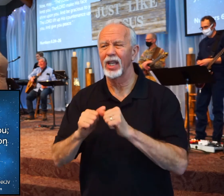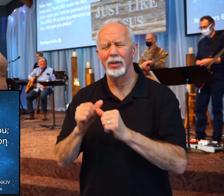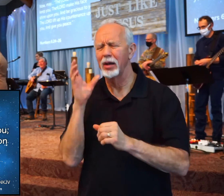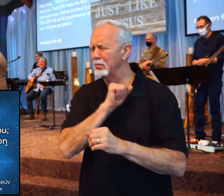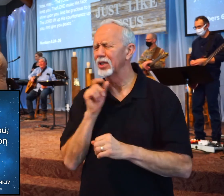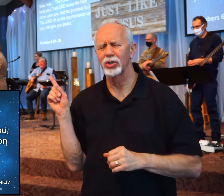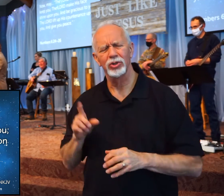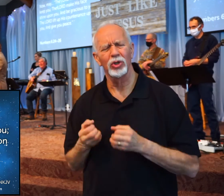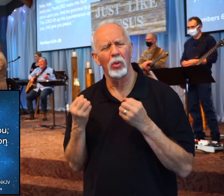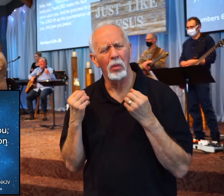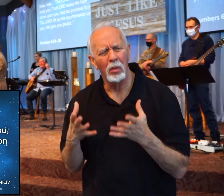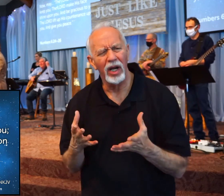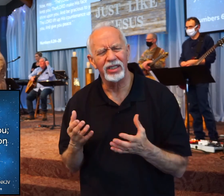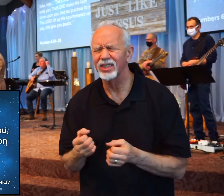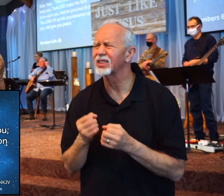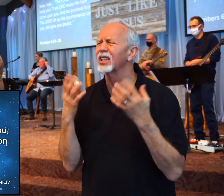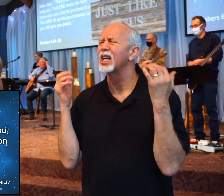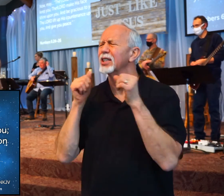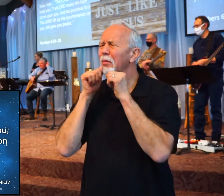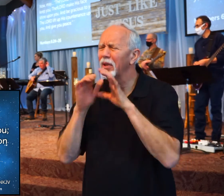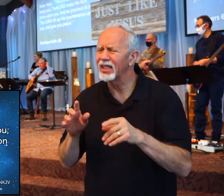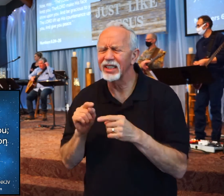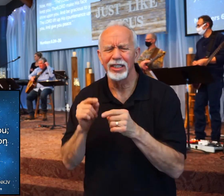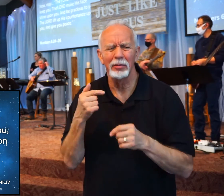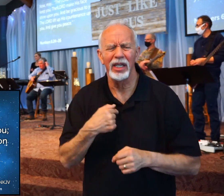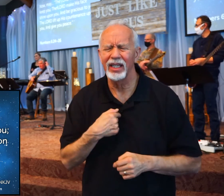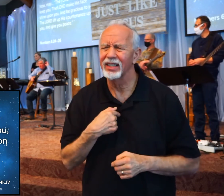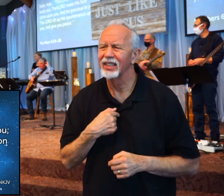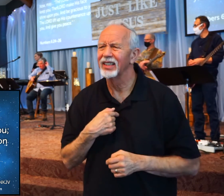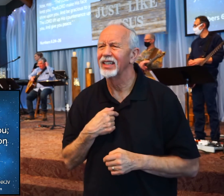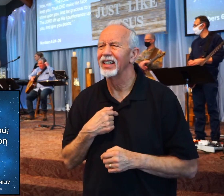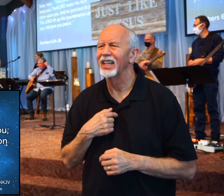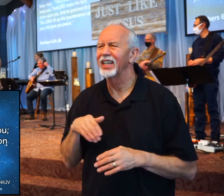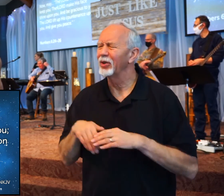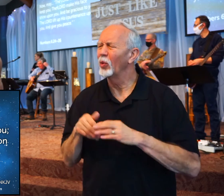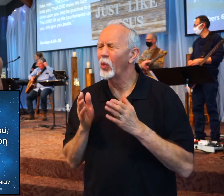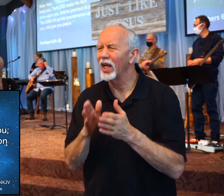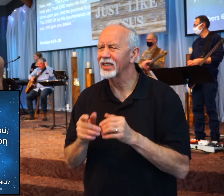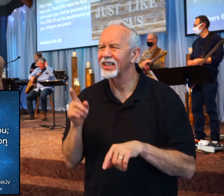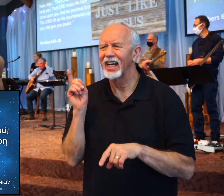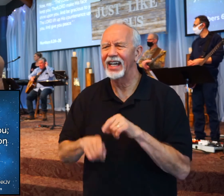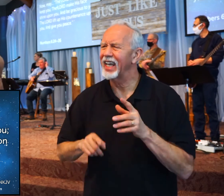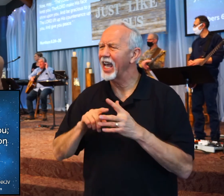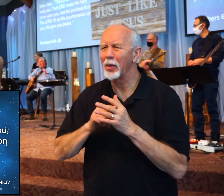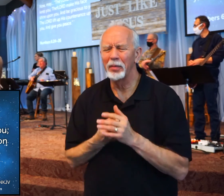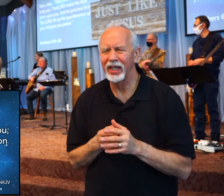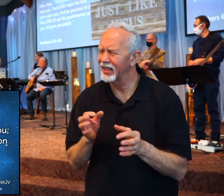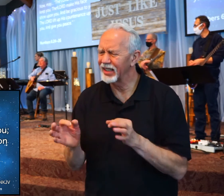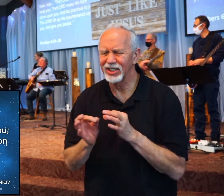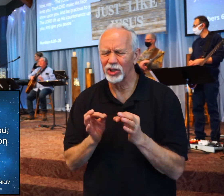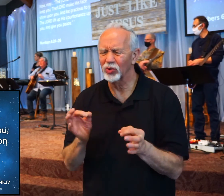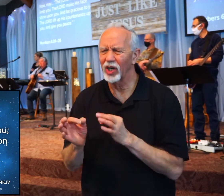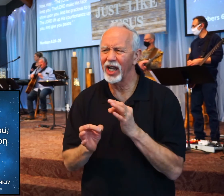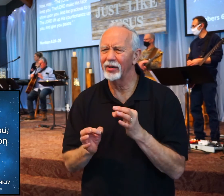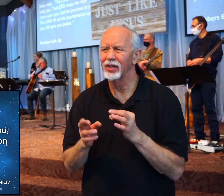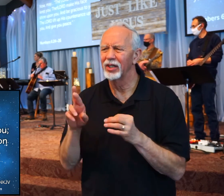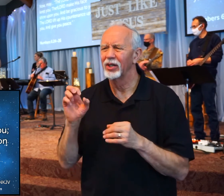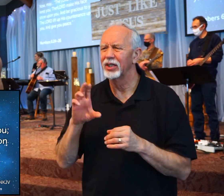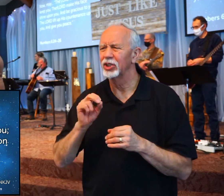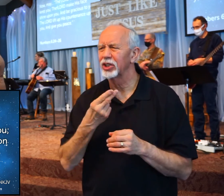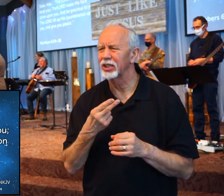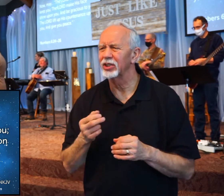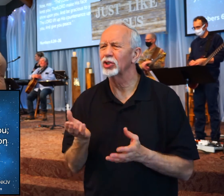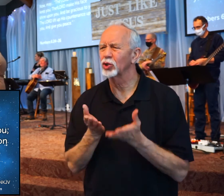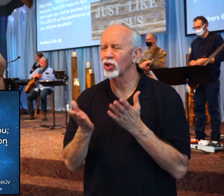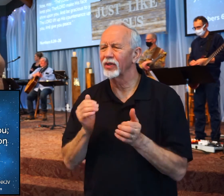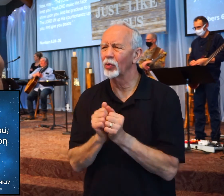much, and she's been such a blessing to me. Just in ways that I can't even begin to describe. And Rich is actively serving